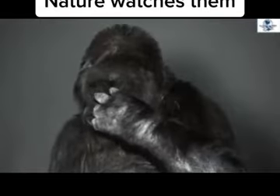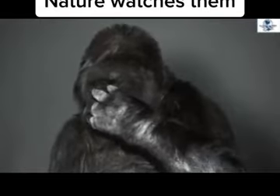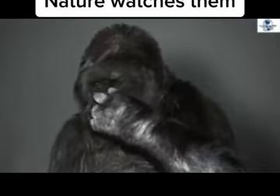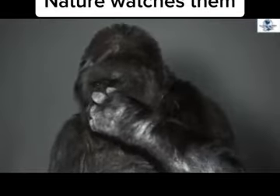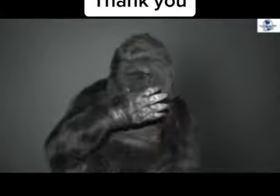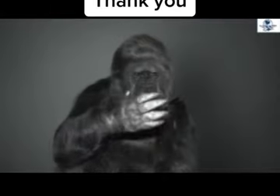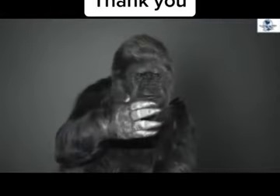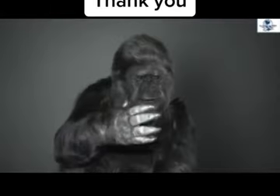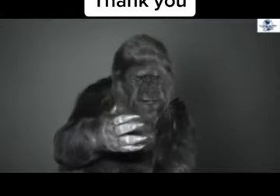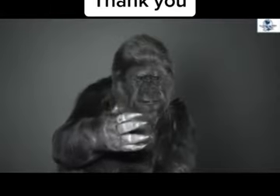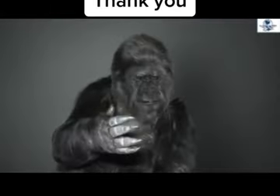Thank you.